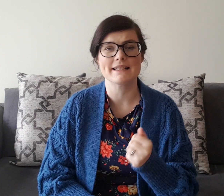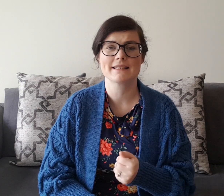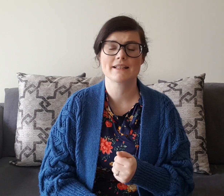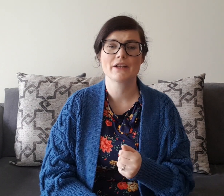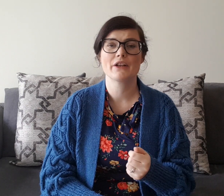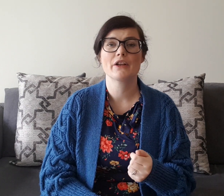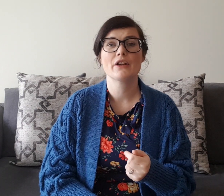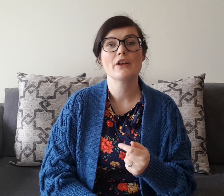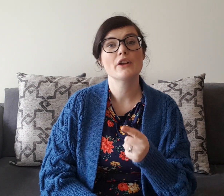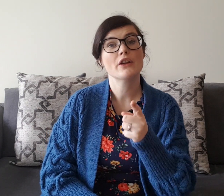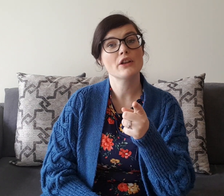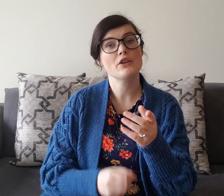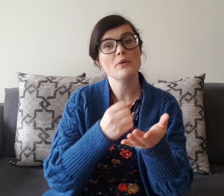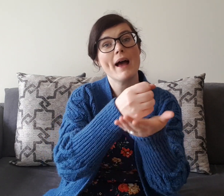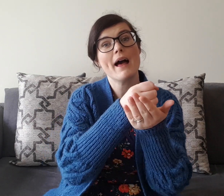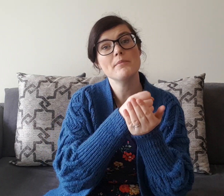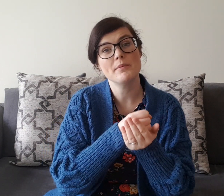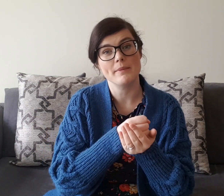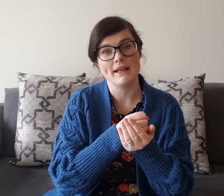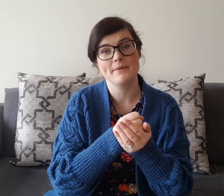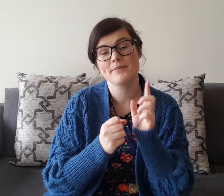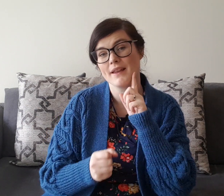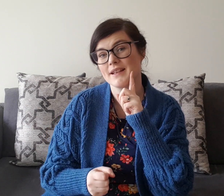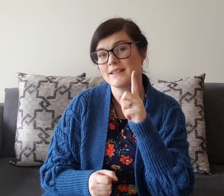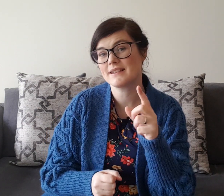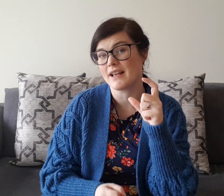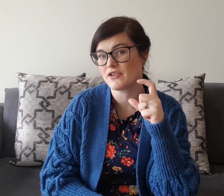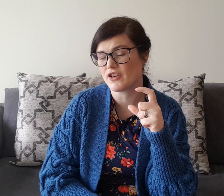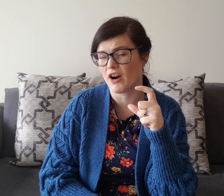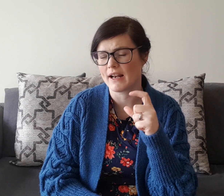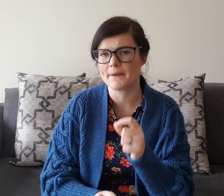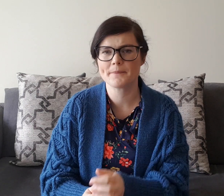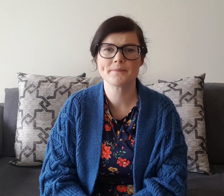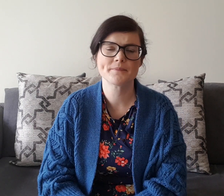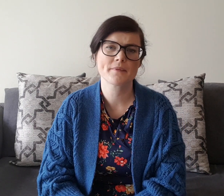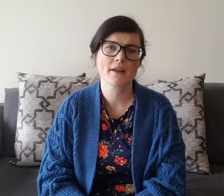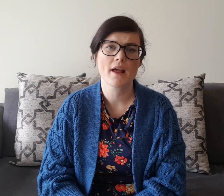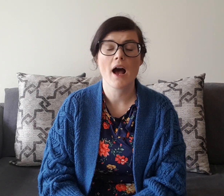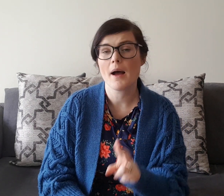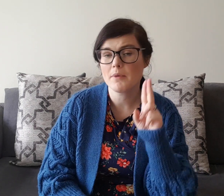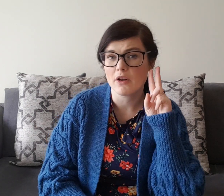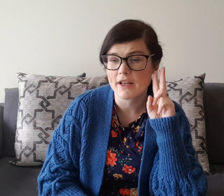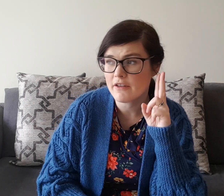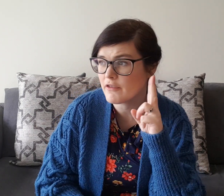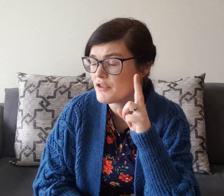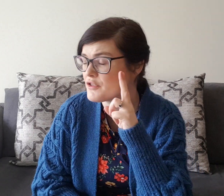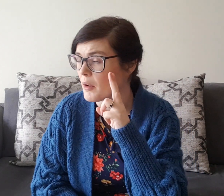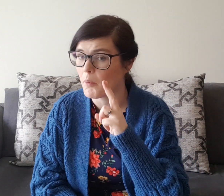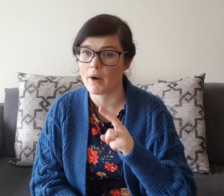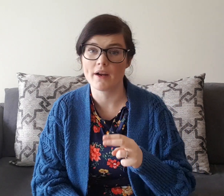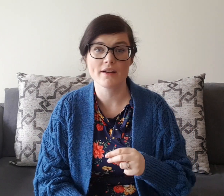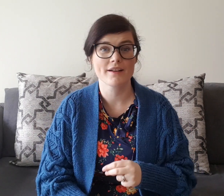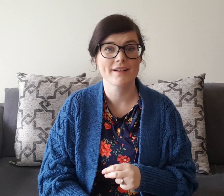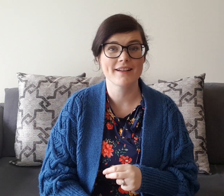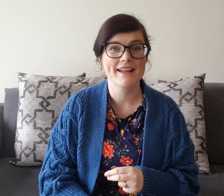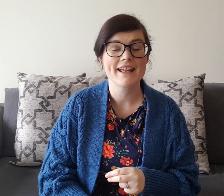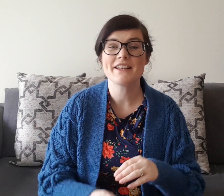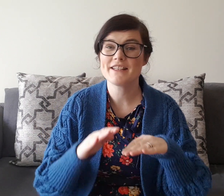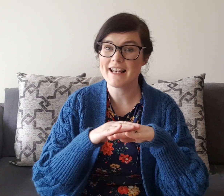"Please, can you help me?" said Charlie. "I'm looking for somewhere to